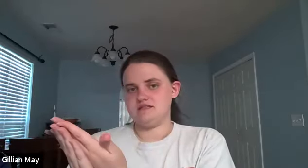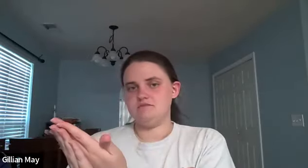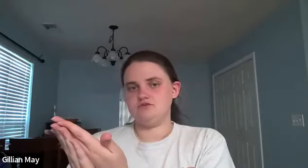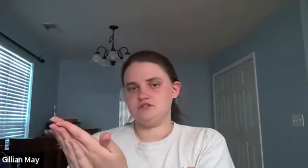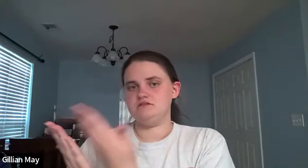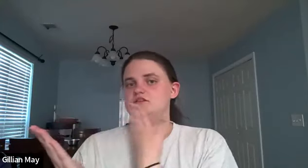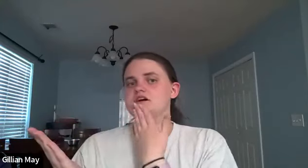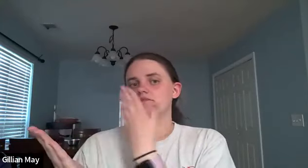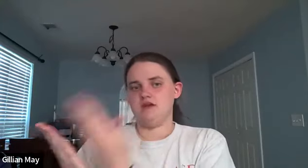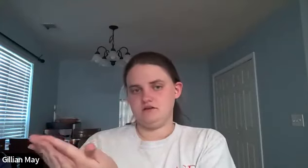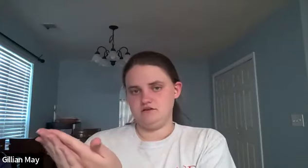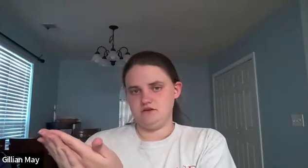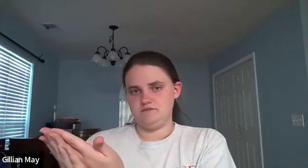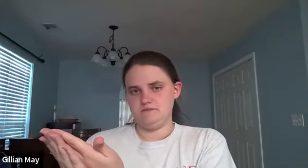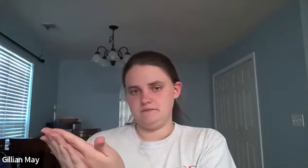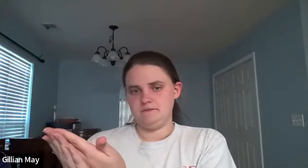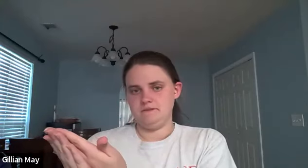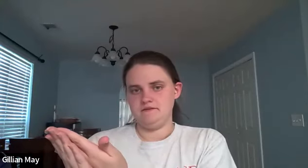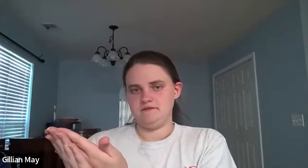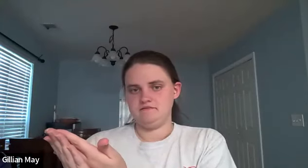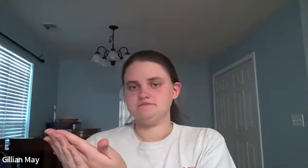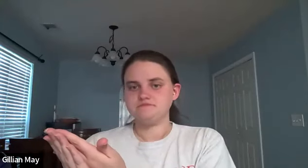same motion on top. Yeah, good.